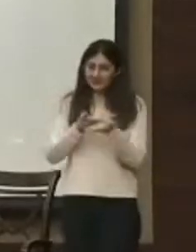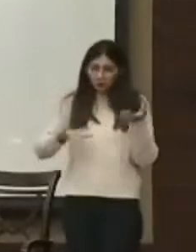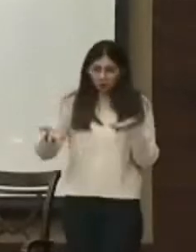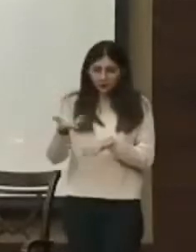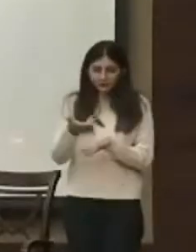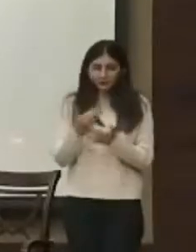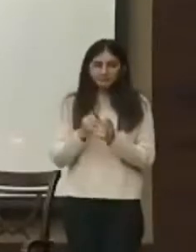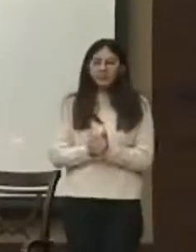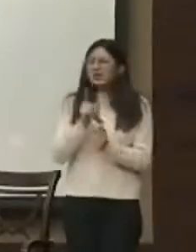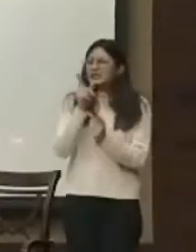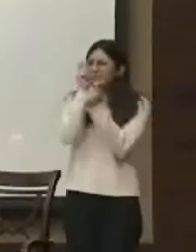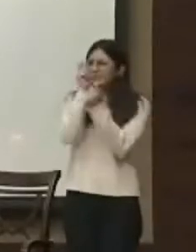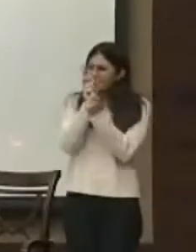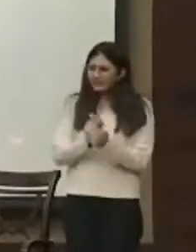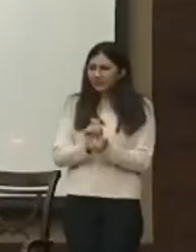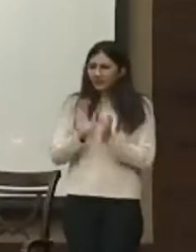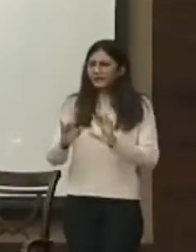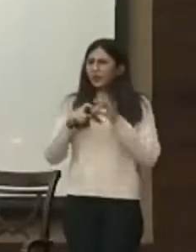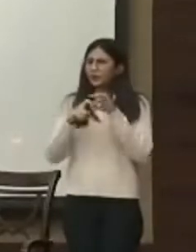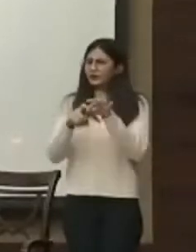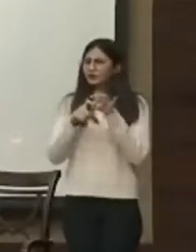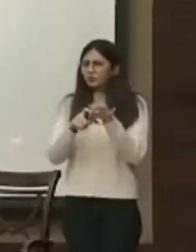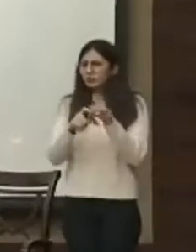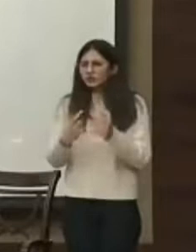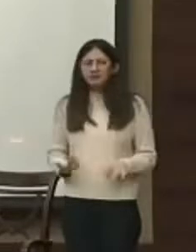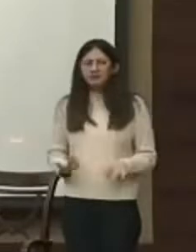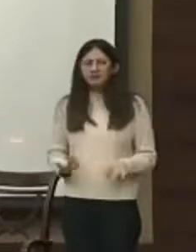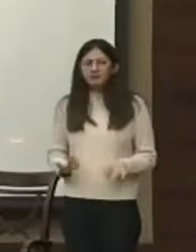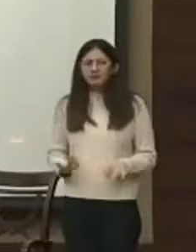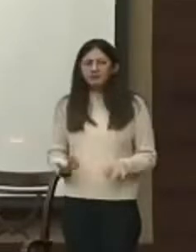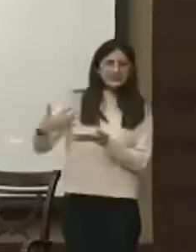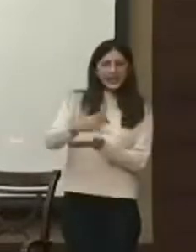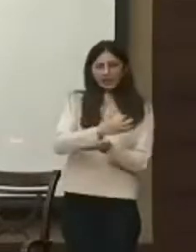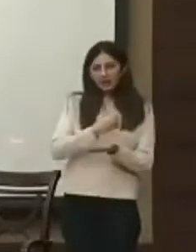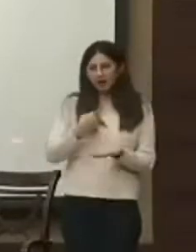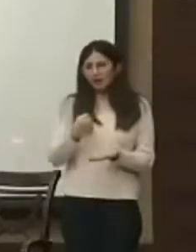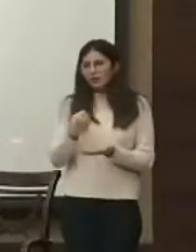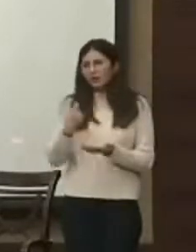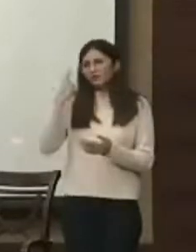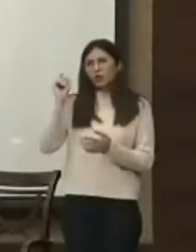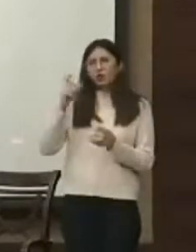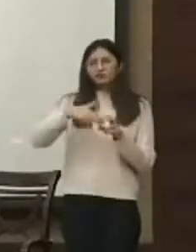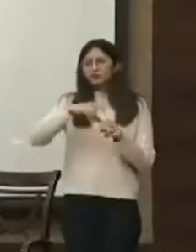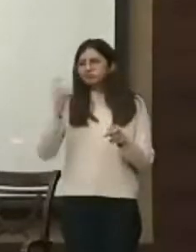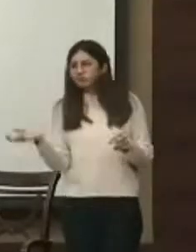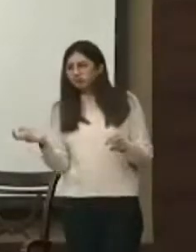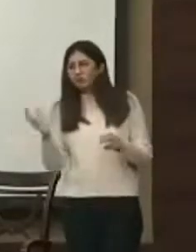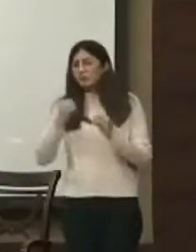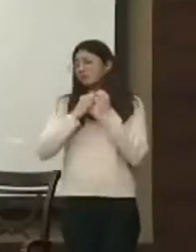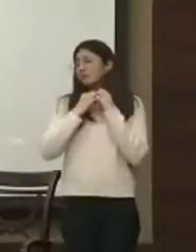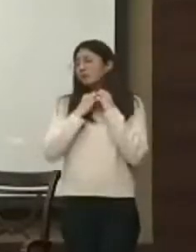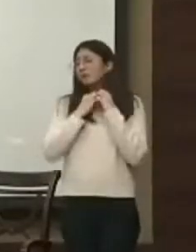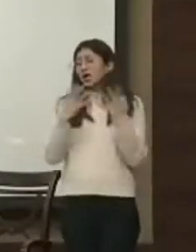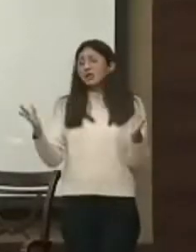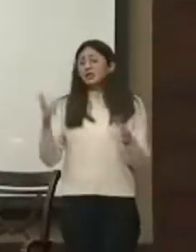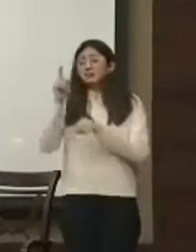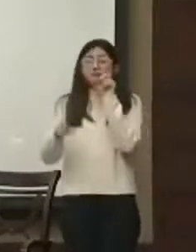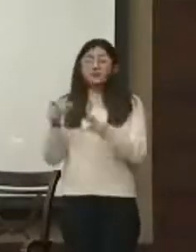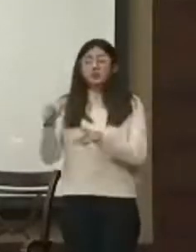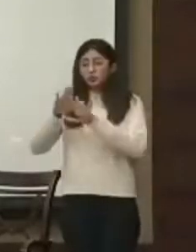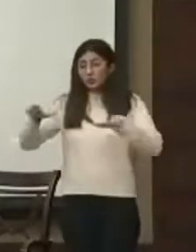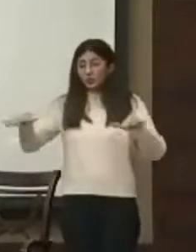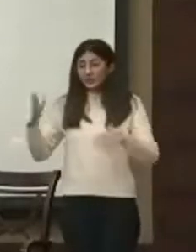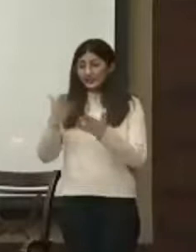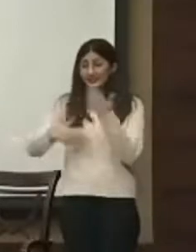specific question about the UDICE data on dropouts and high dropout rates of children with